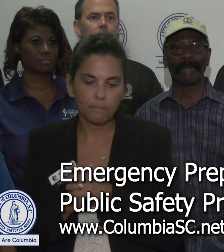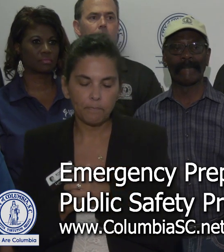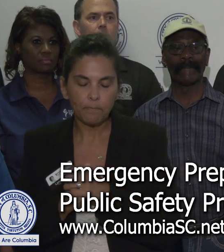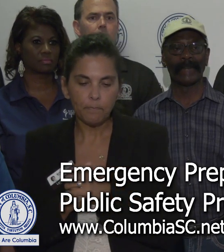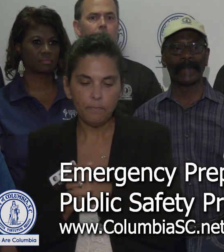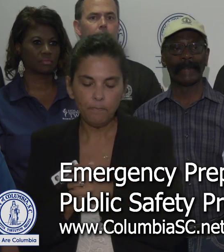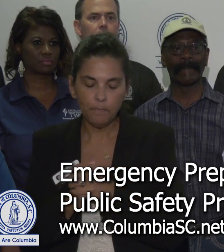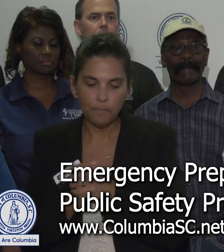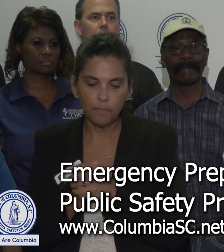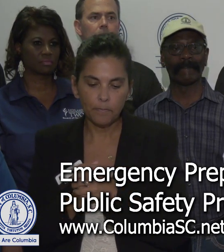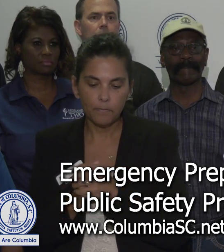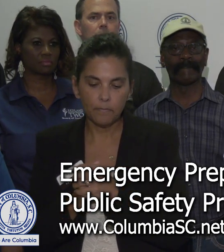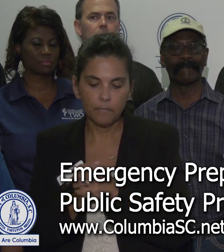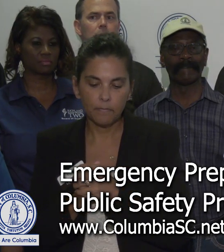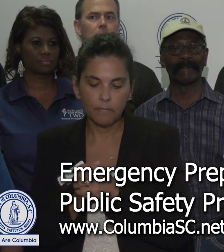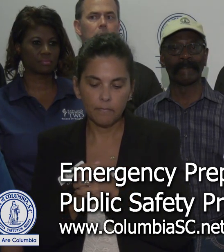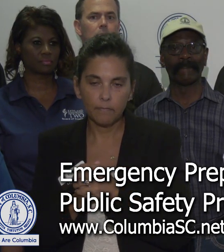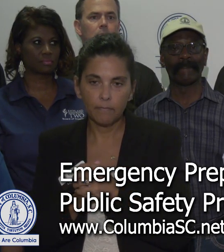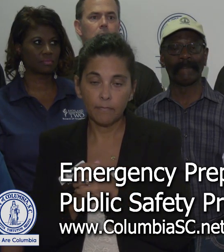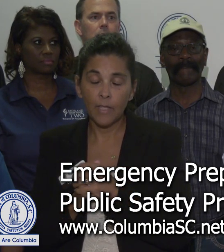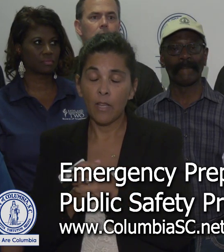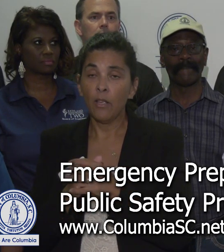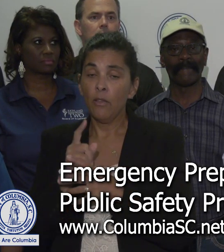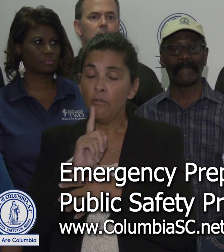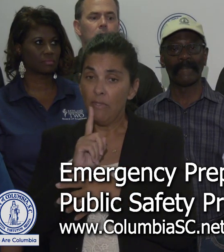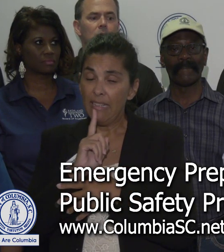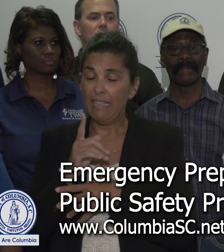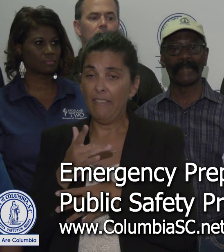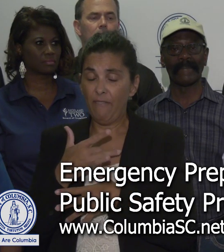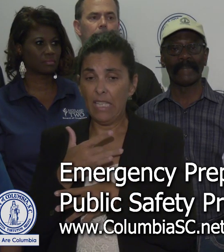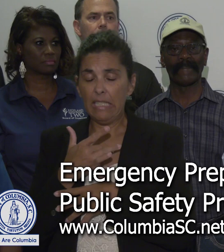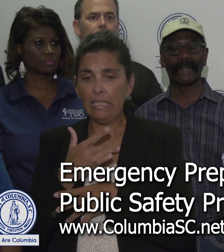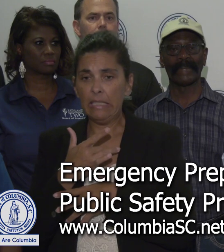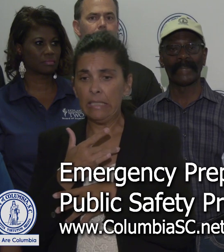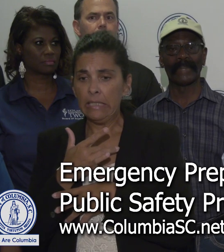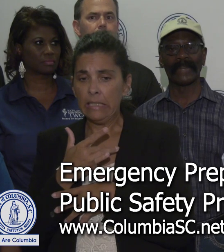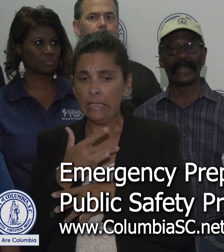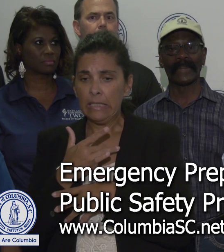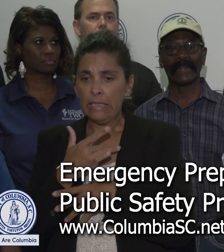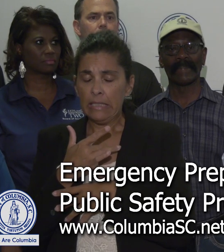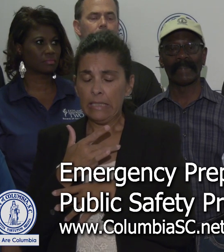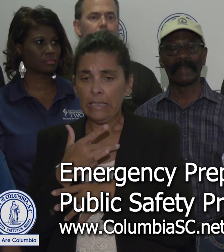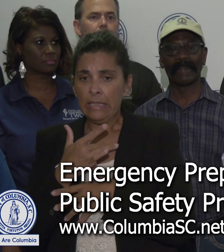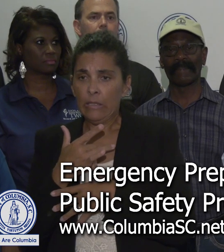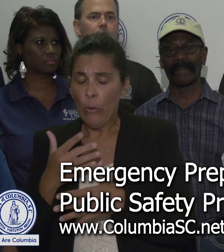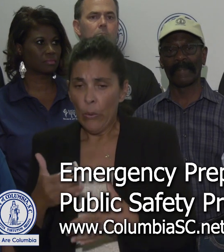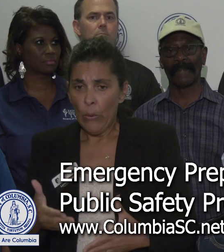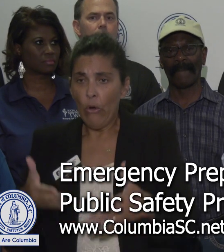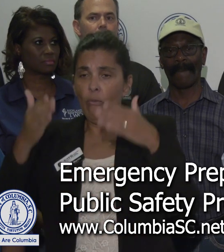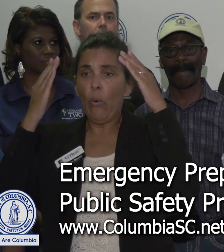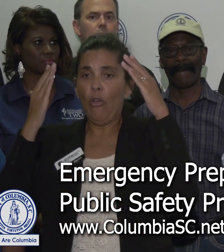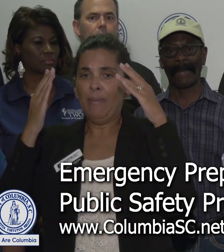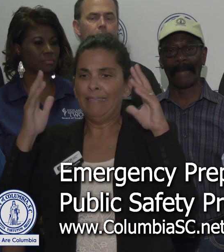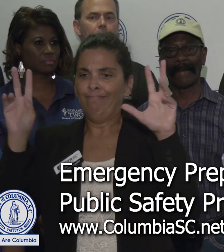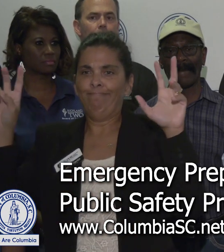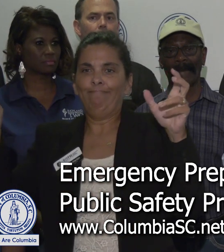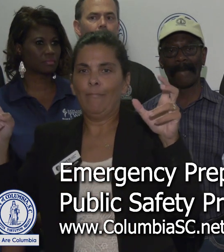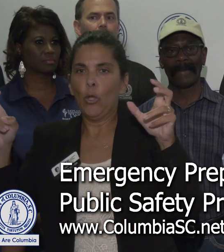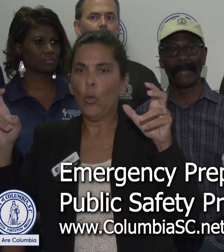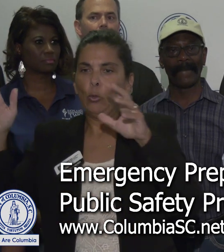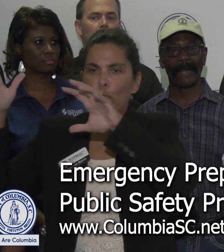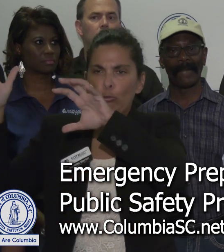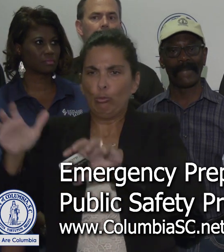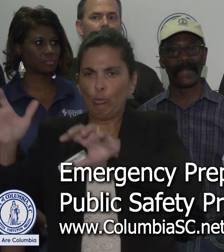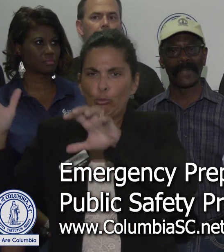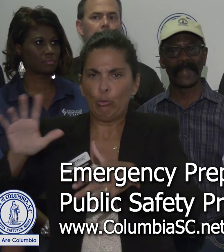I will say that it's daunting to see the title storm of a lifetime